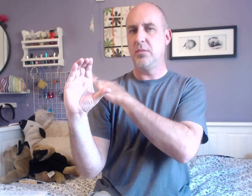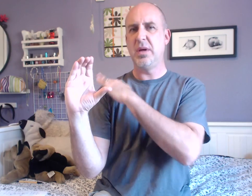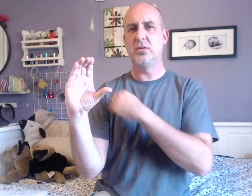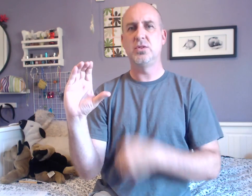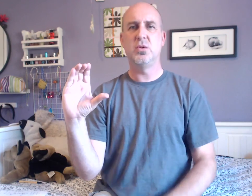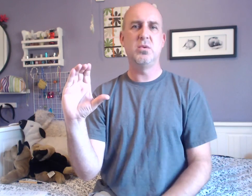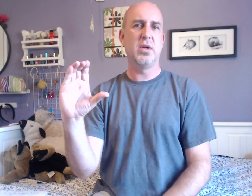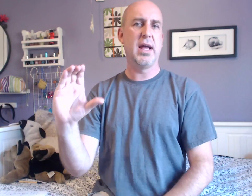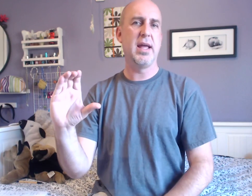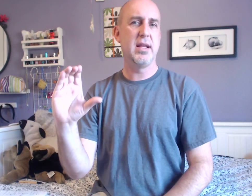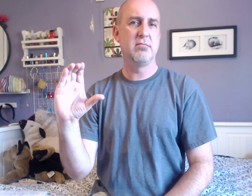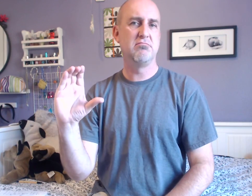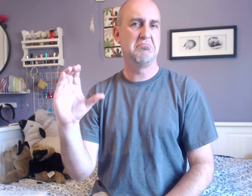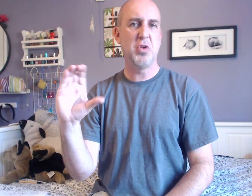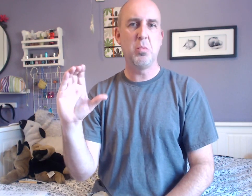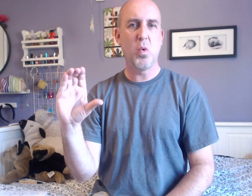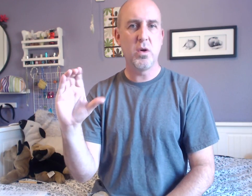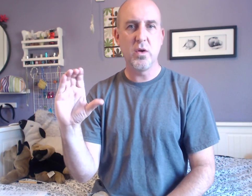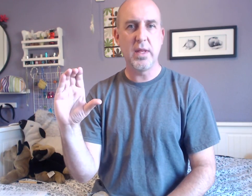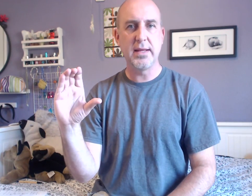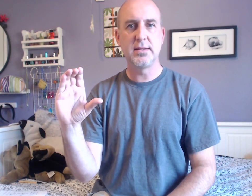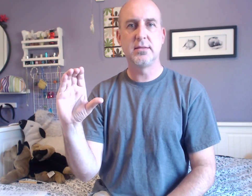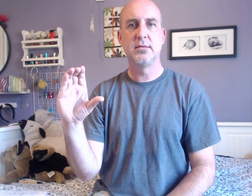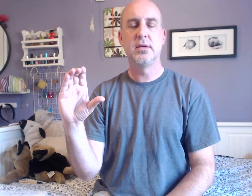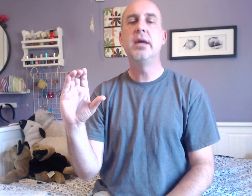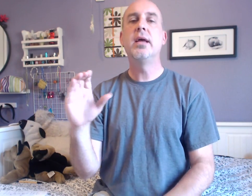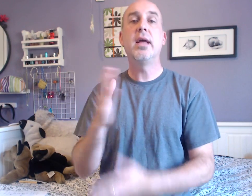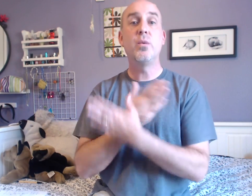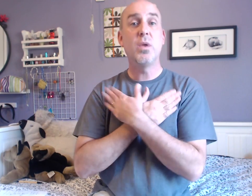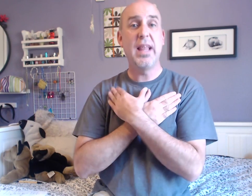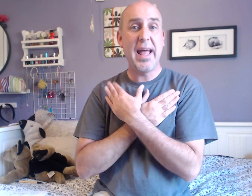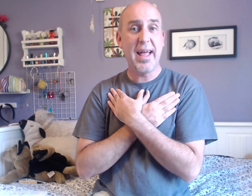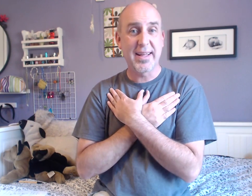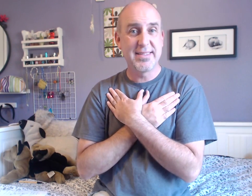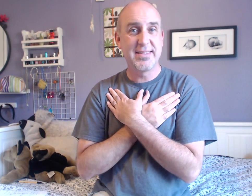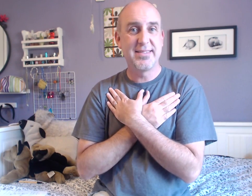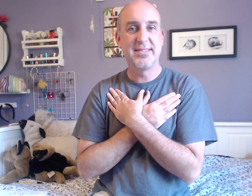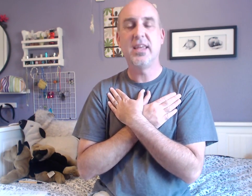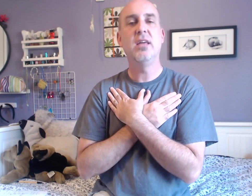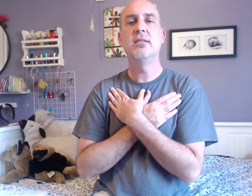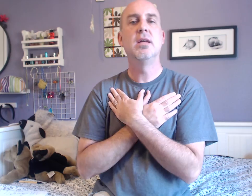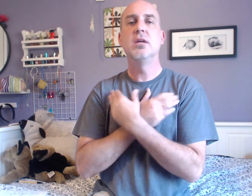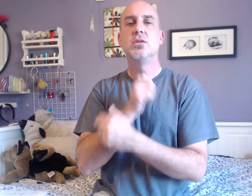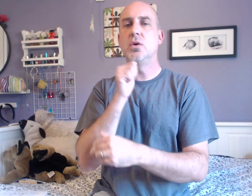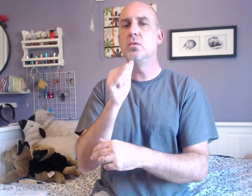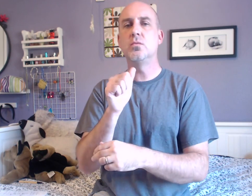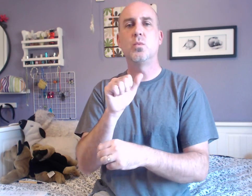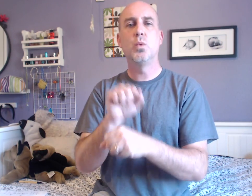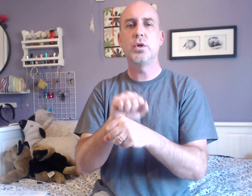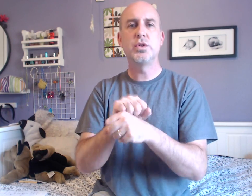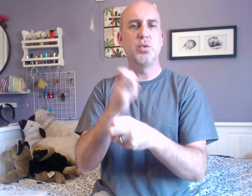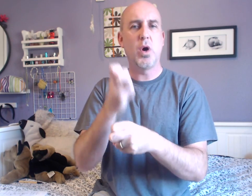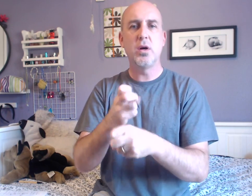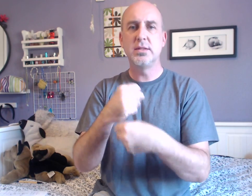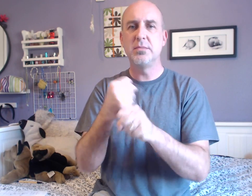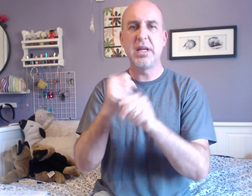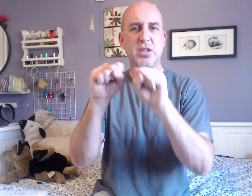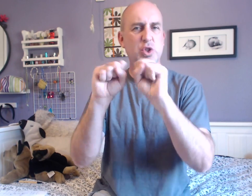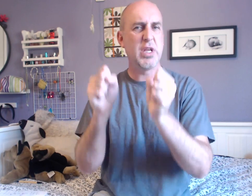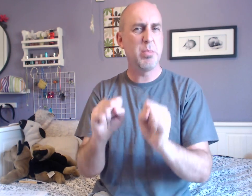about shoulder height, no more, no less. And relax, okay? Don't work too hard to make the shape of